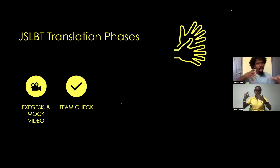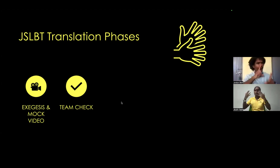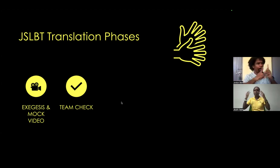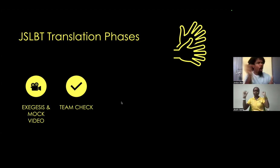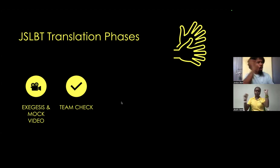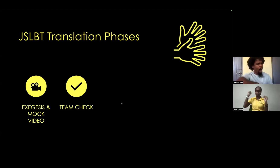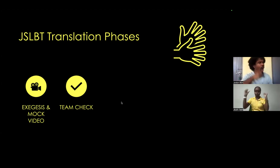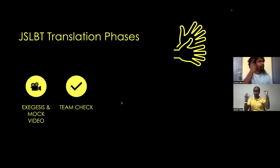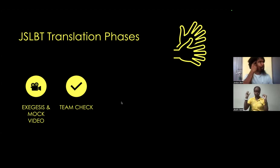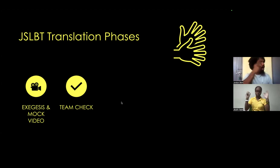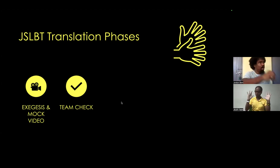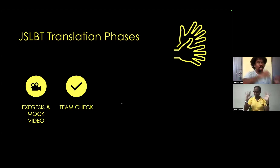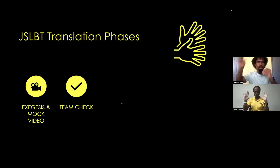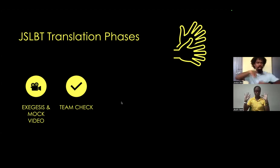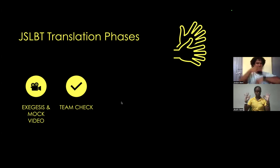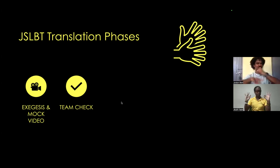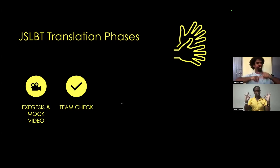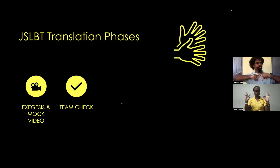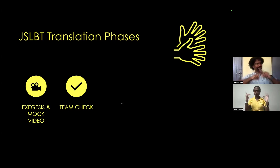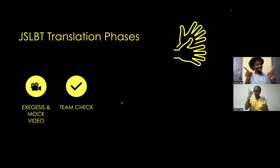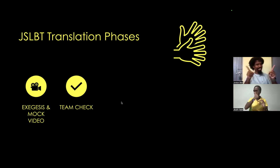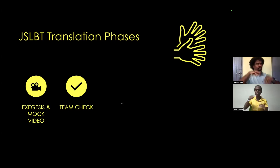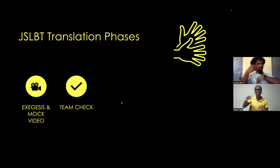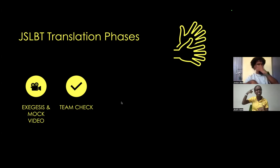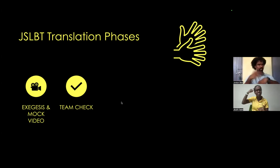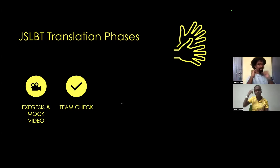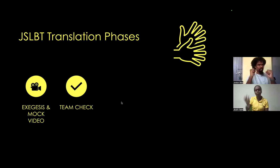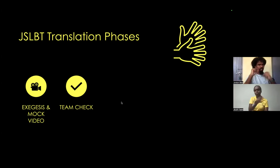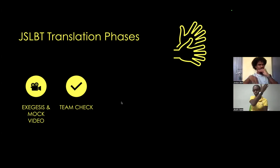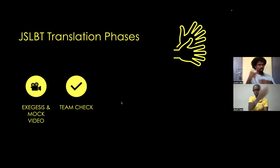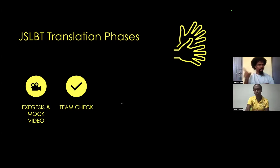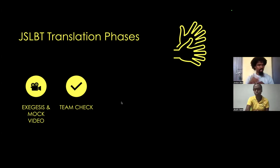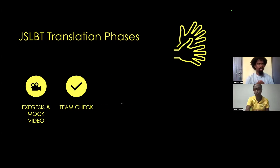us, and then we'll do it over again. And after everything was done,